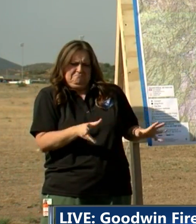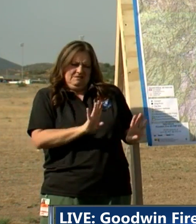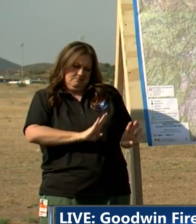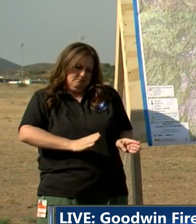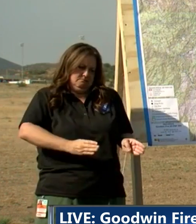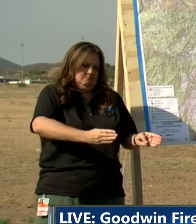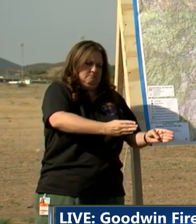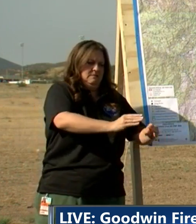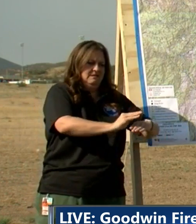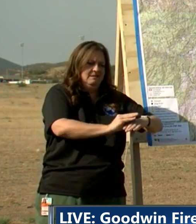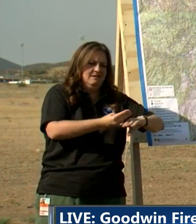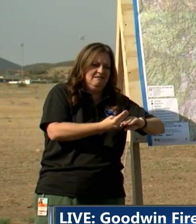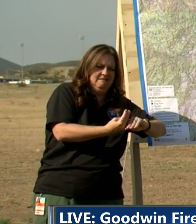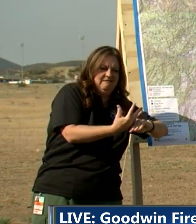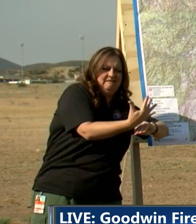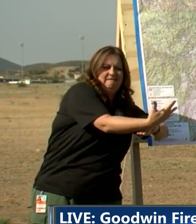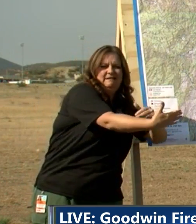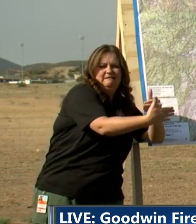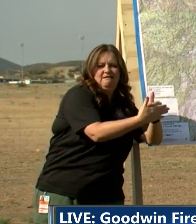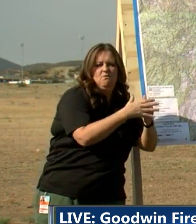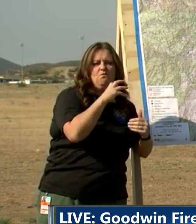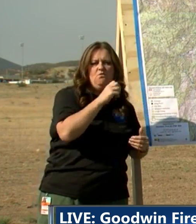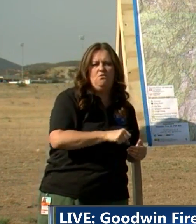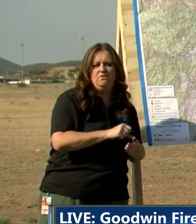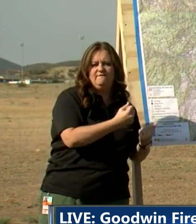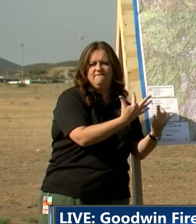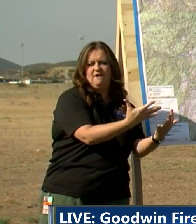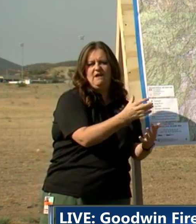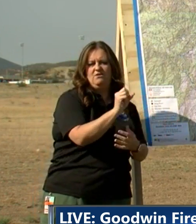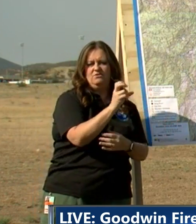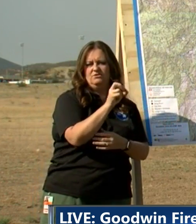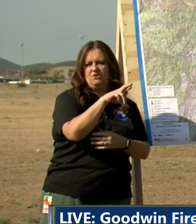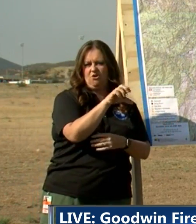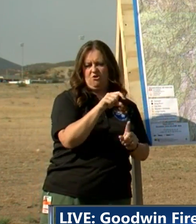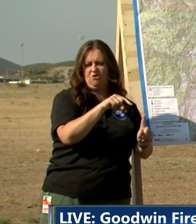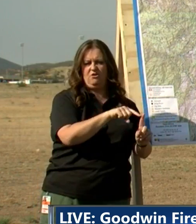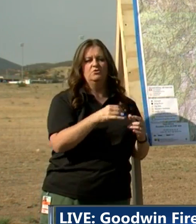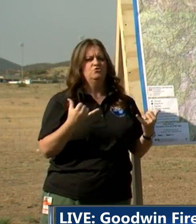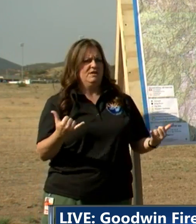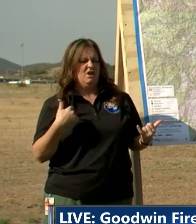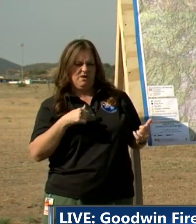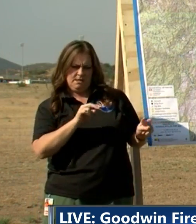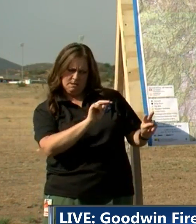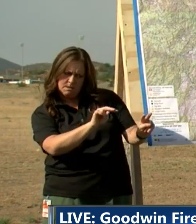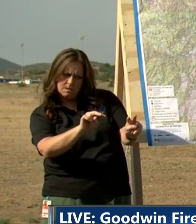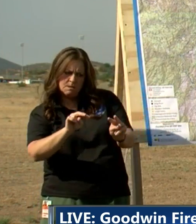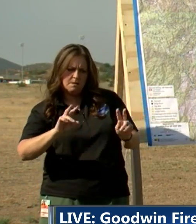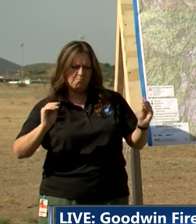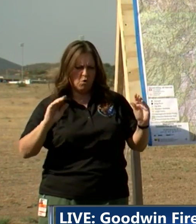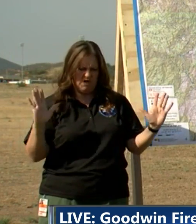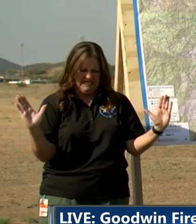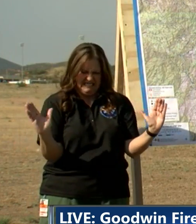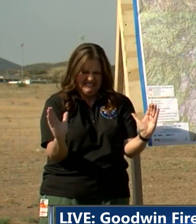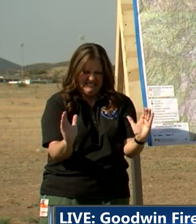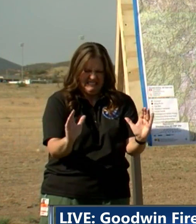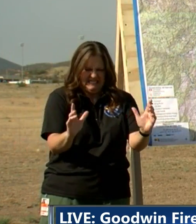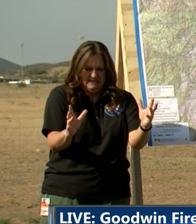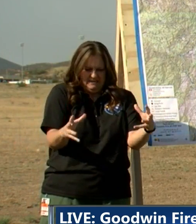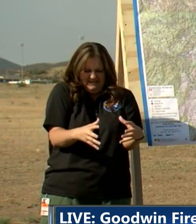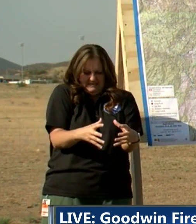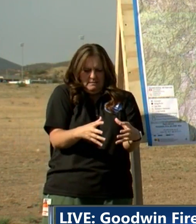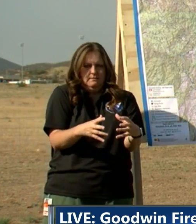the old fire scars. Today is going to be a big day of scouting to try to close that box up, get a little tighter, and keep the fire where it's